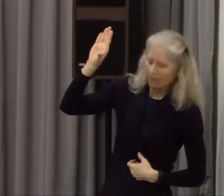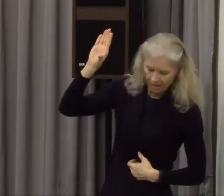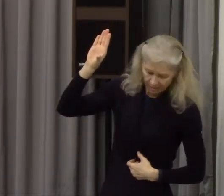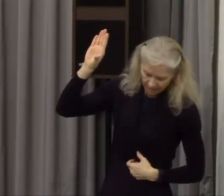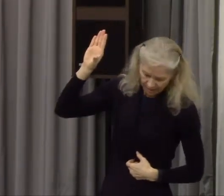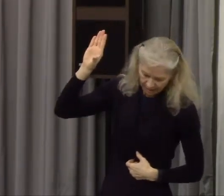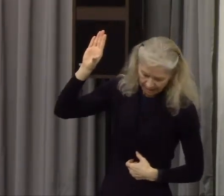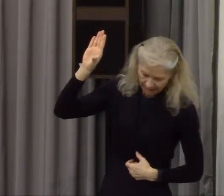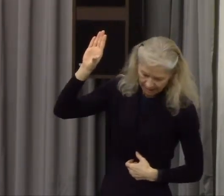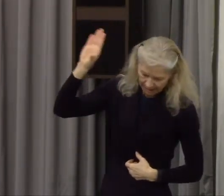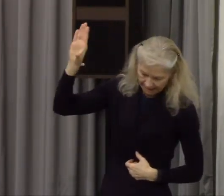Now, the arm of the Lord